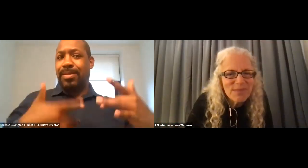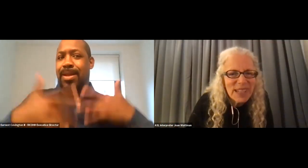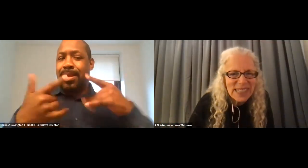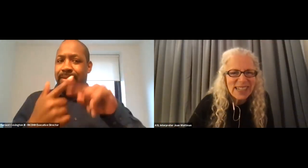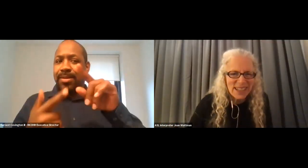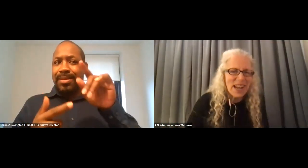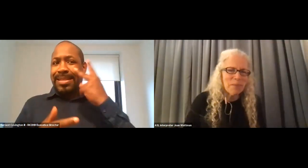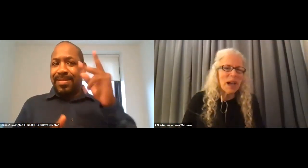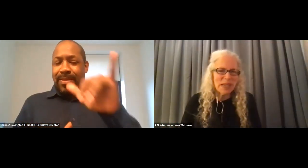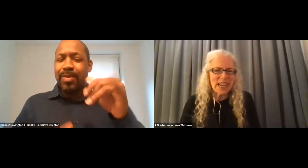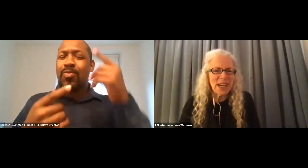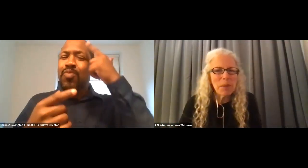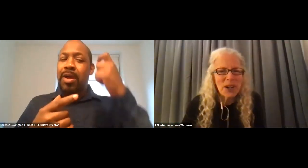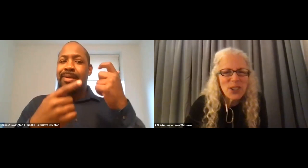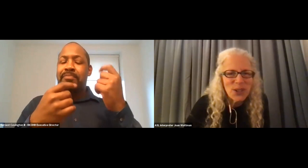That's excellent. I'm excited about it too.